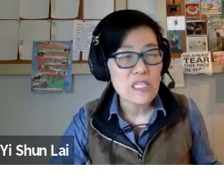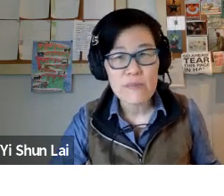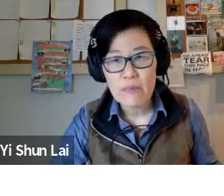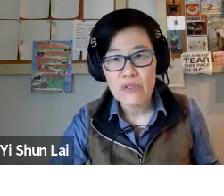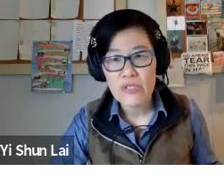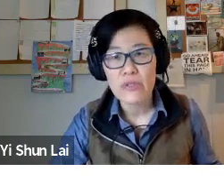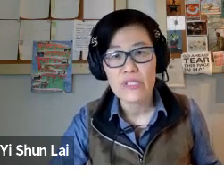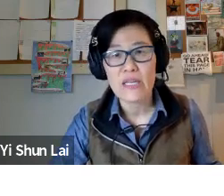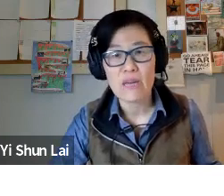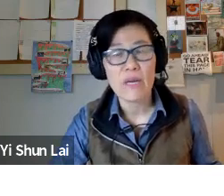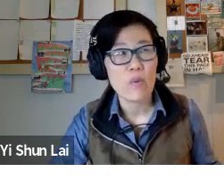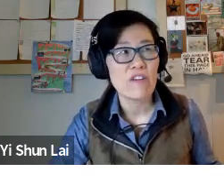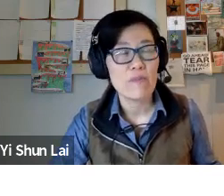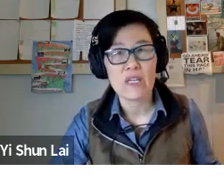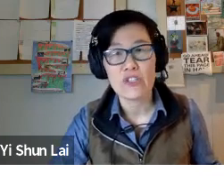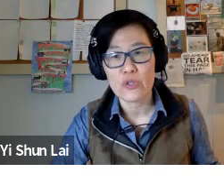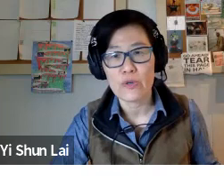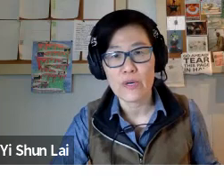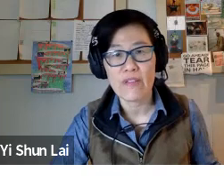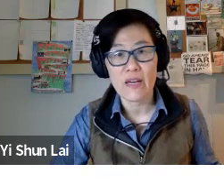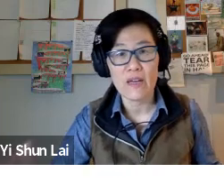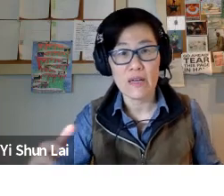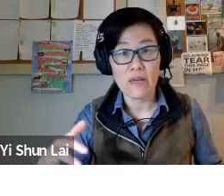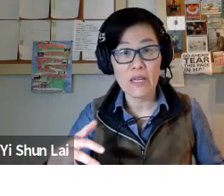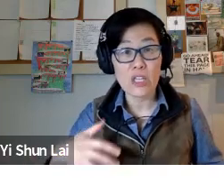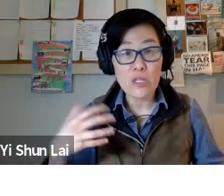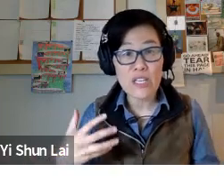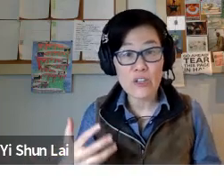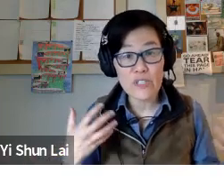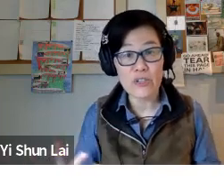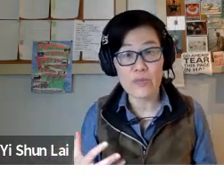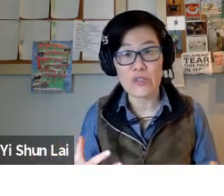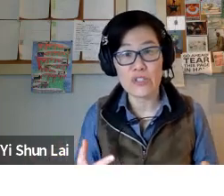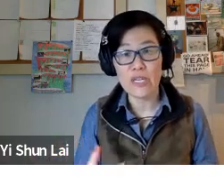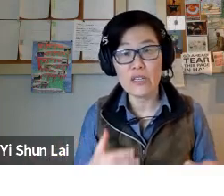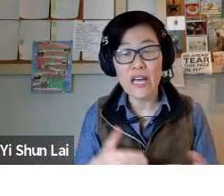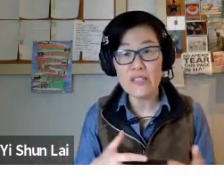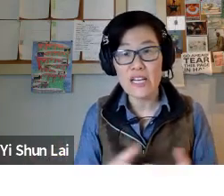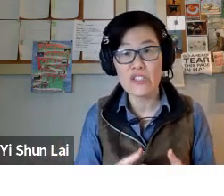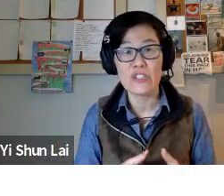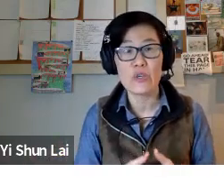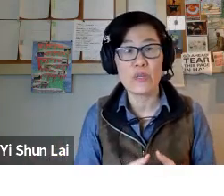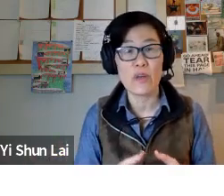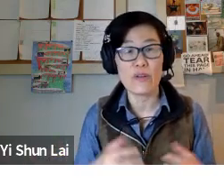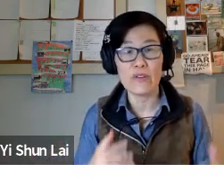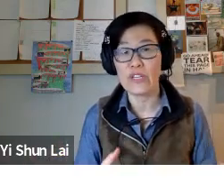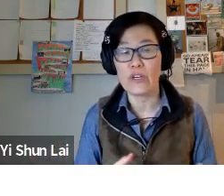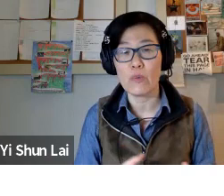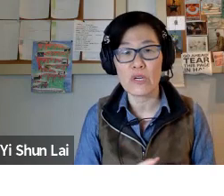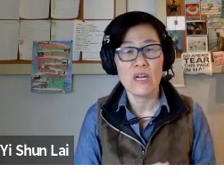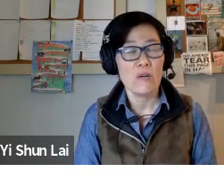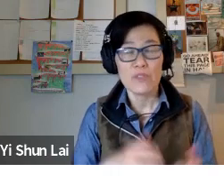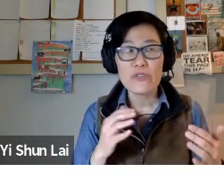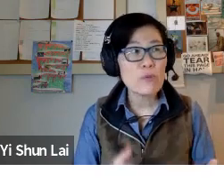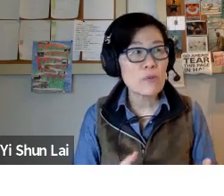And you need to be able to stand out by way of making sure that it looks like you've done your research, right? A lot of this has to do with whether or not you've done your